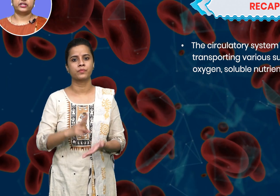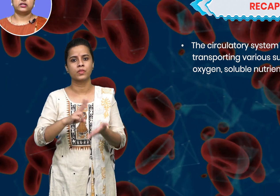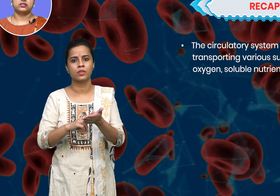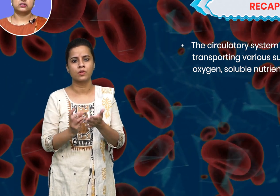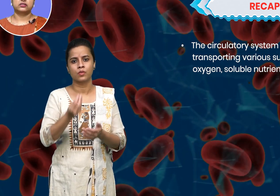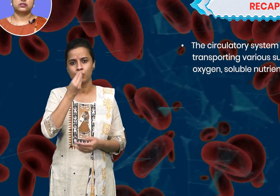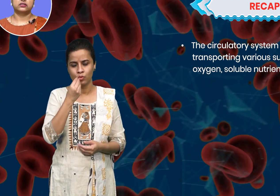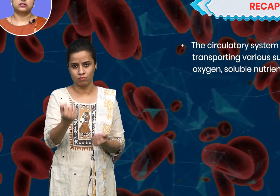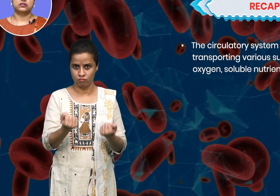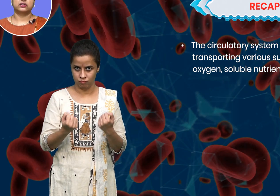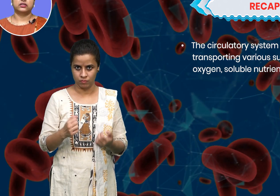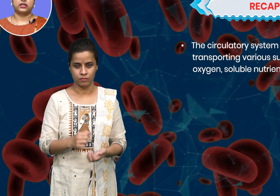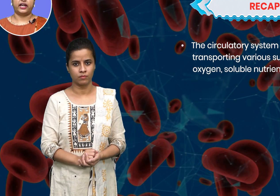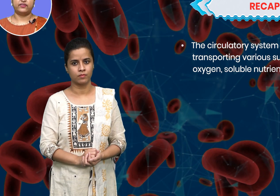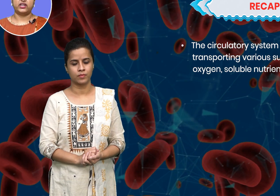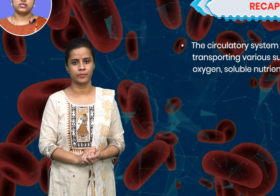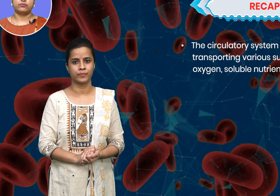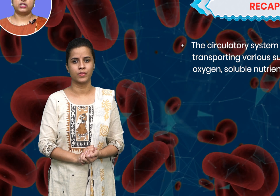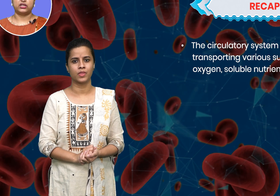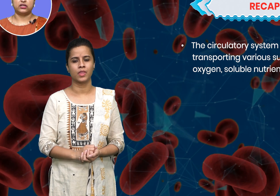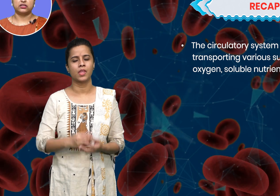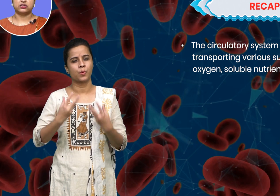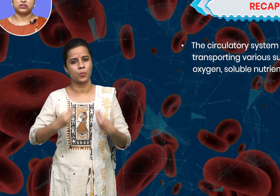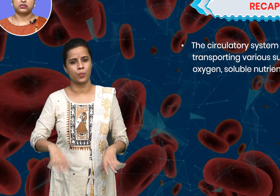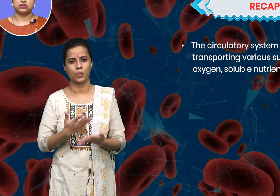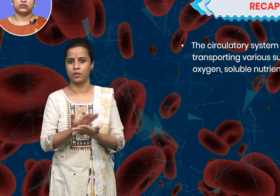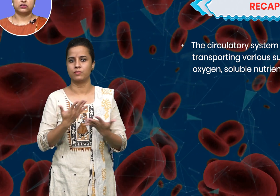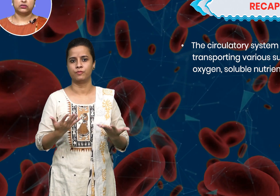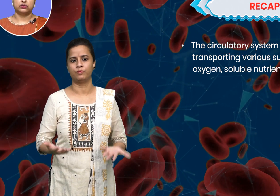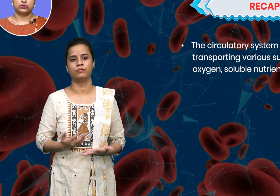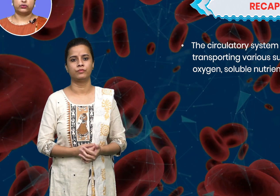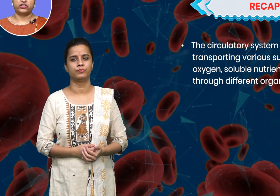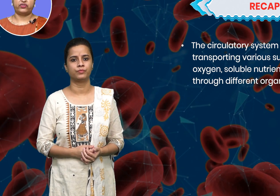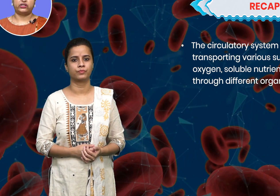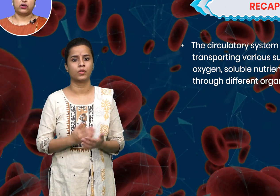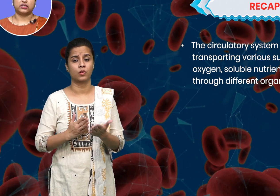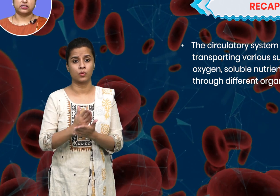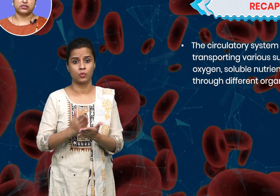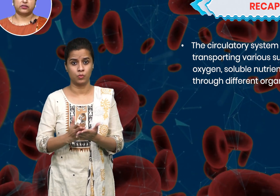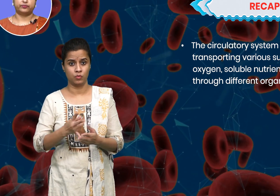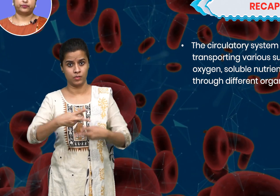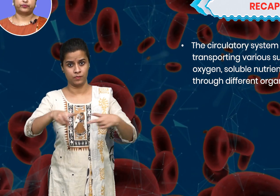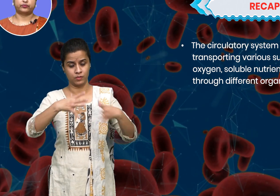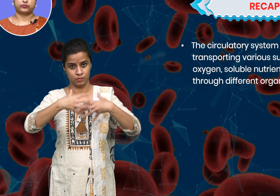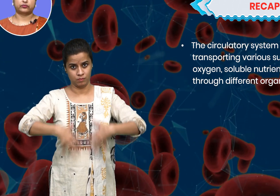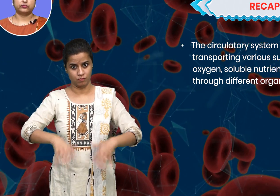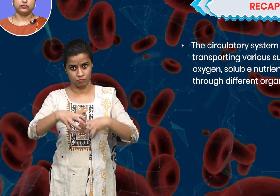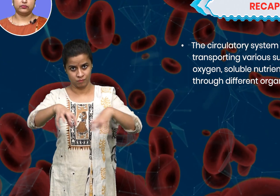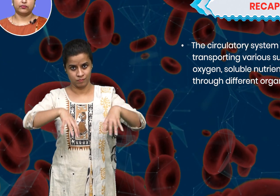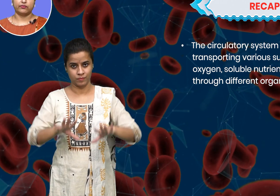soluble nutrients, and waste materials through different organs.